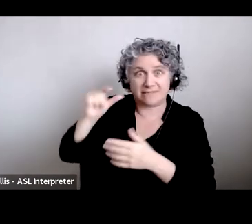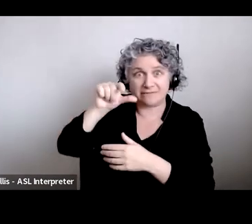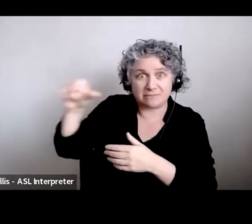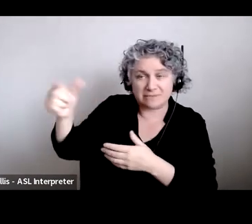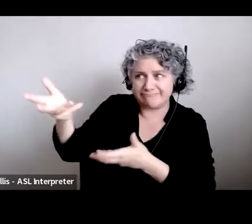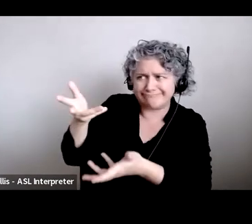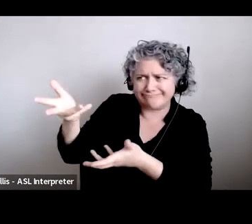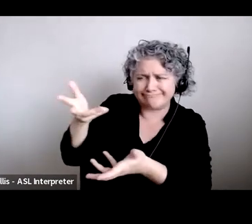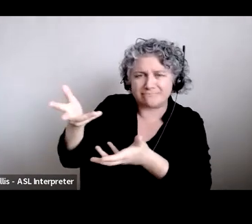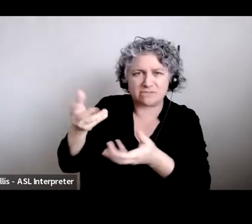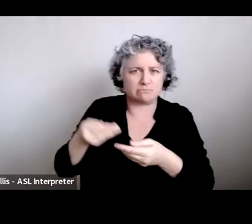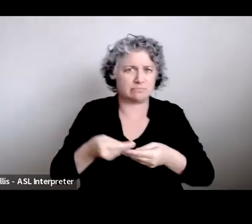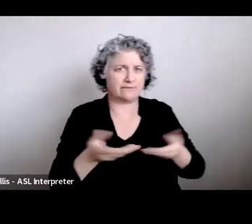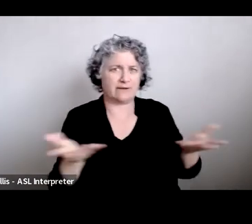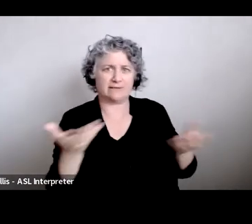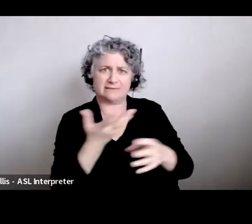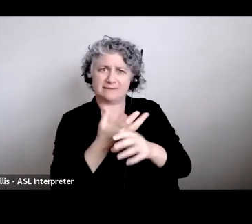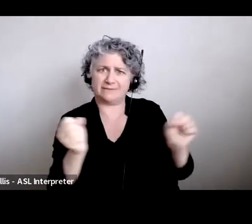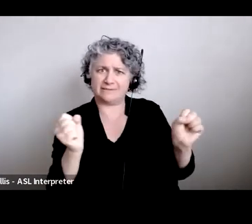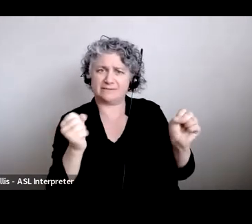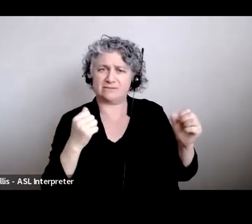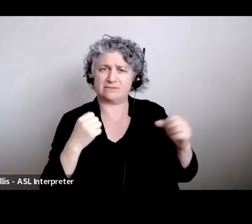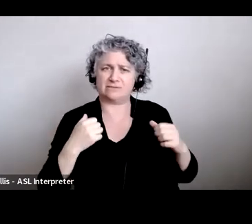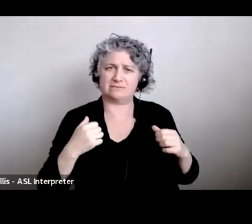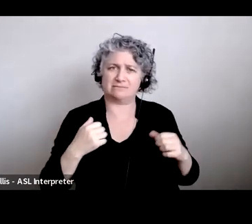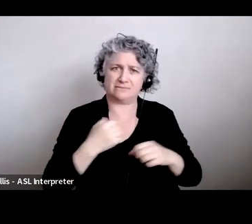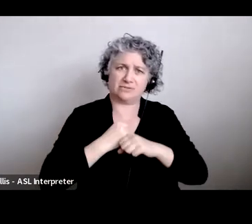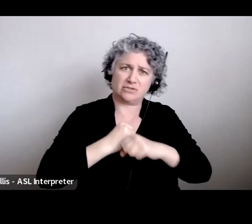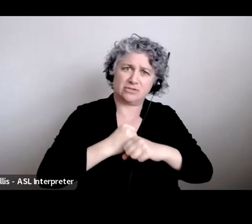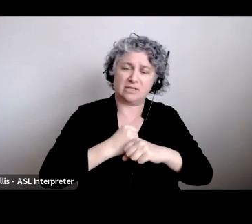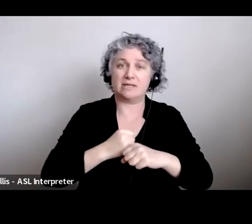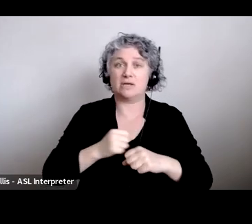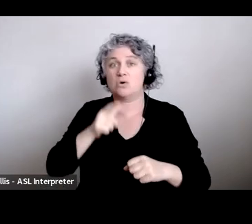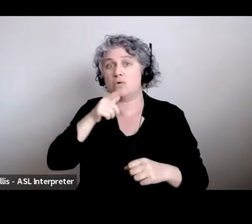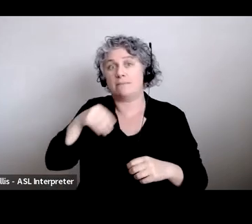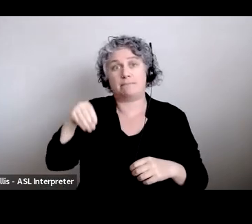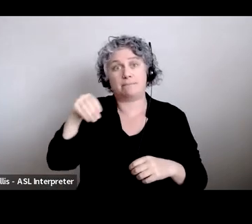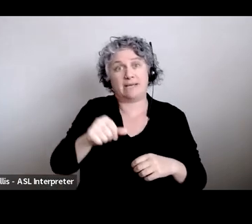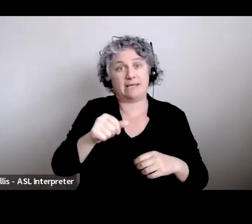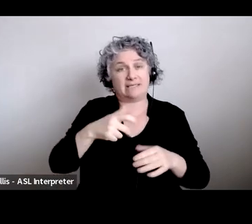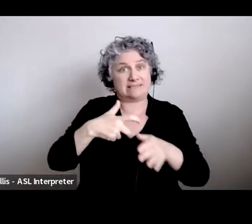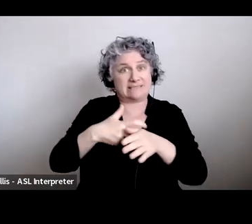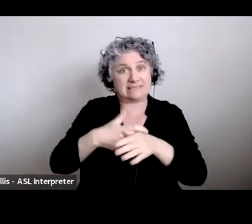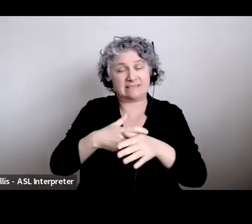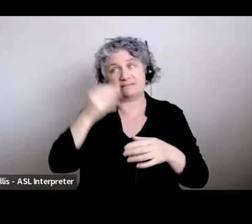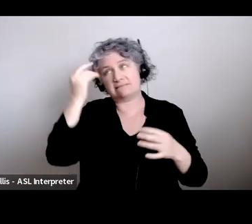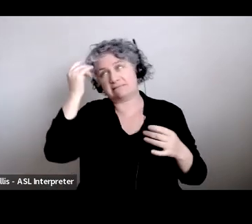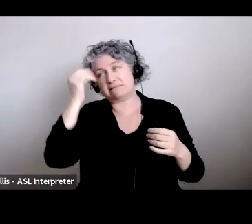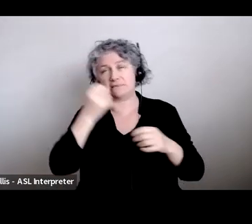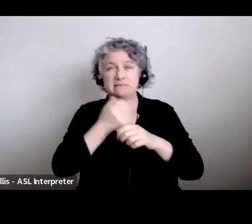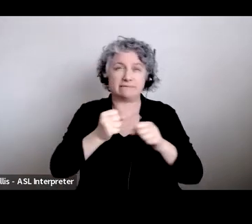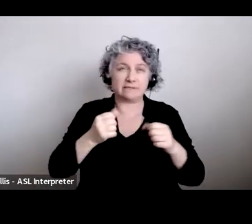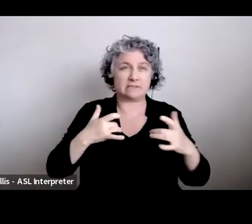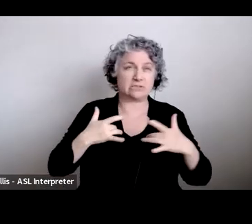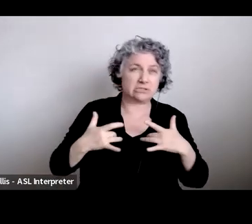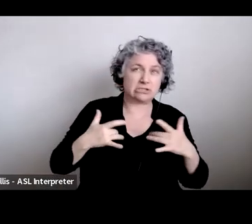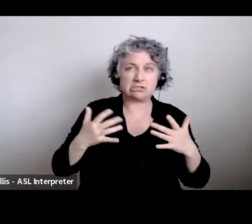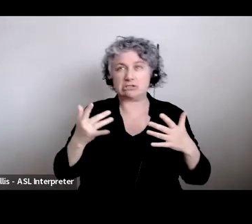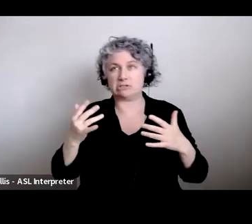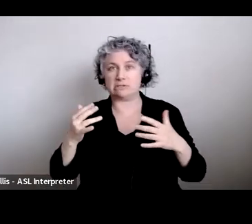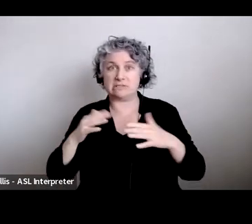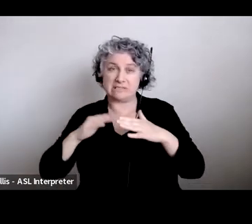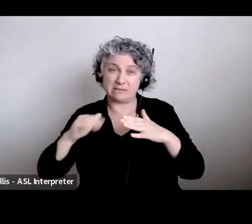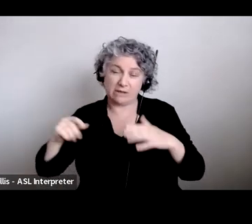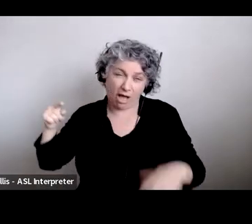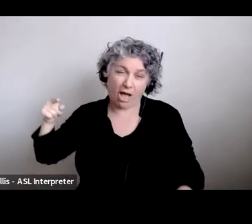then for patrons, that there's lots of concern around safety for patrons. And, do I want to come all the way downtown to